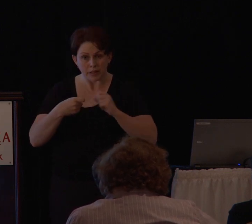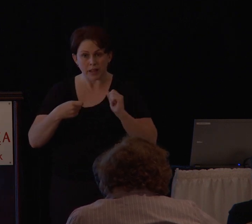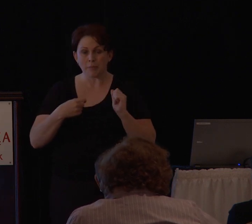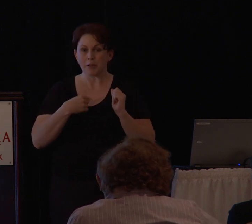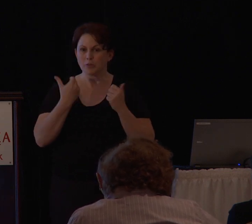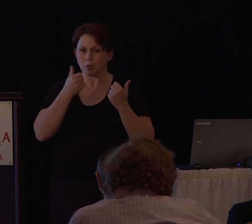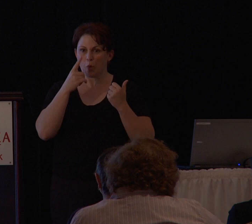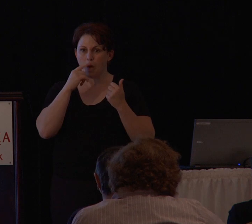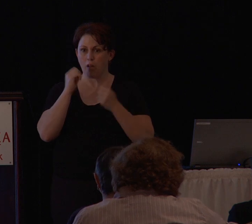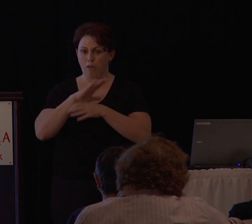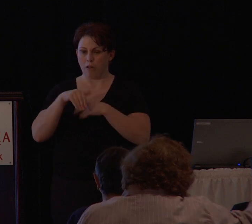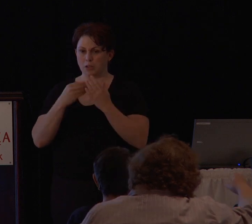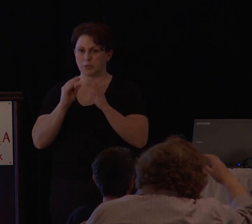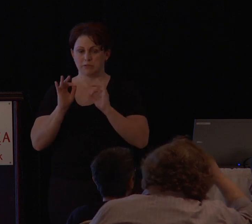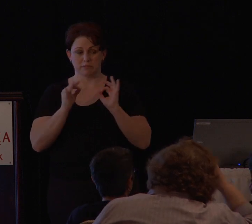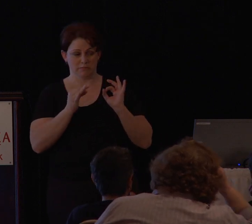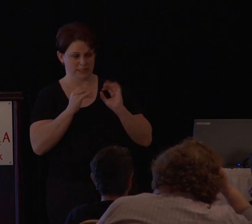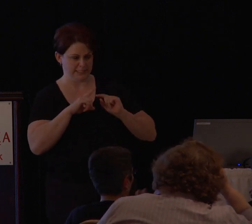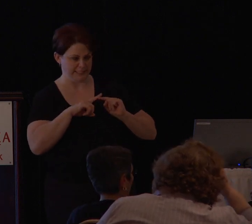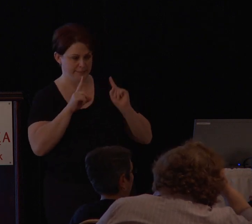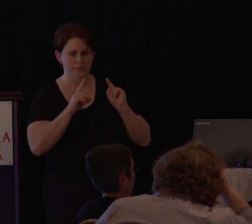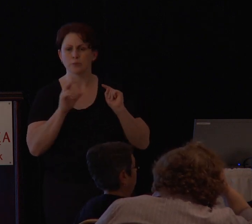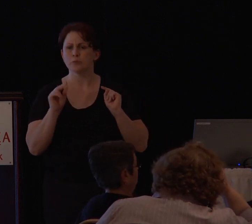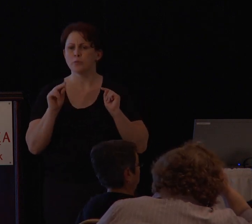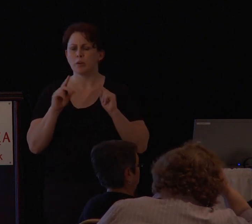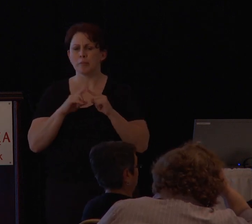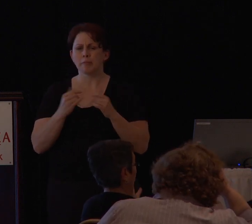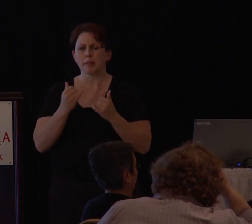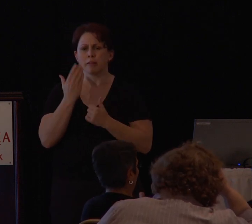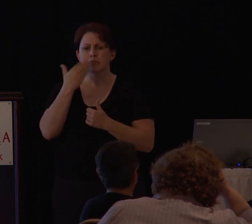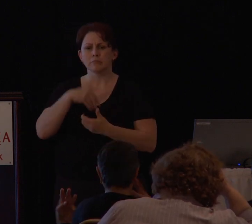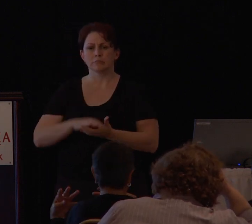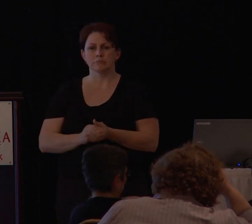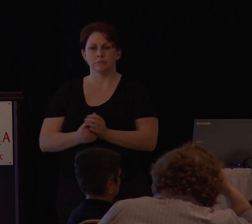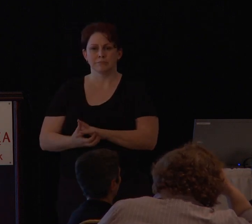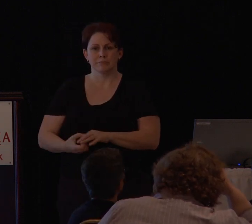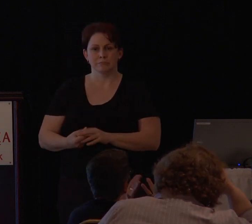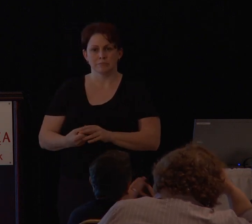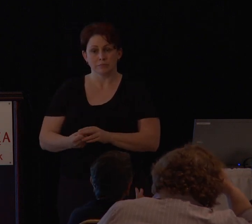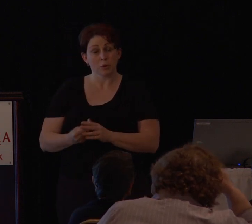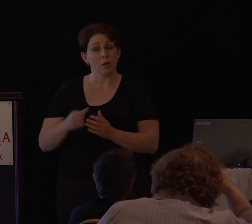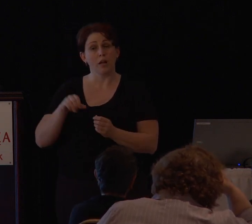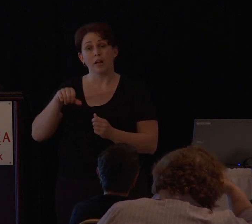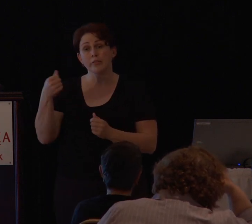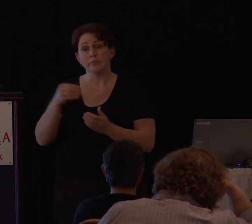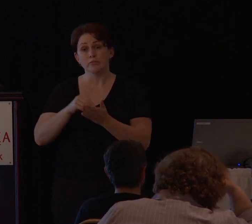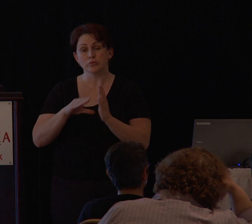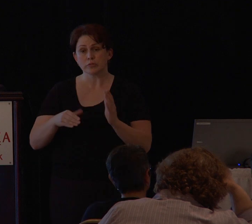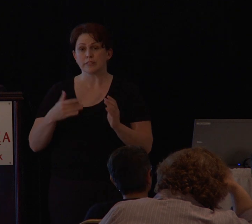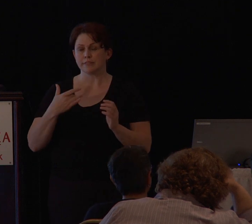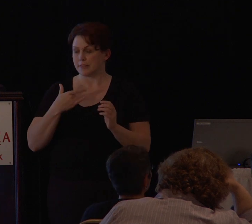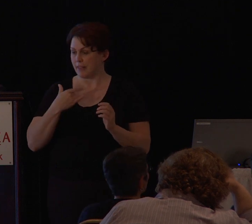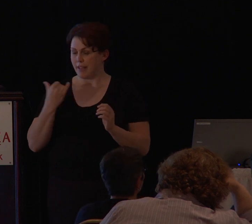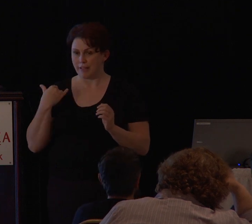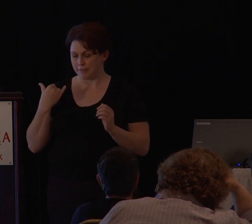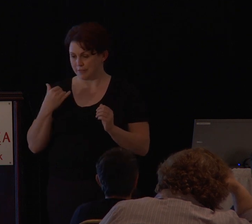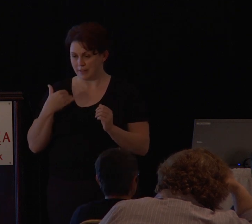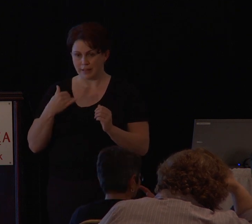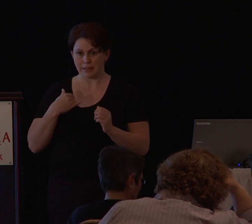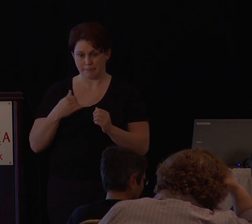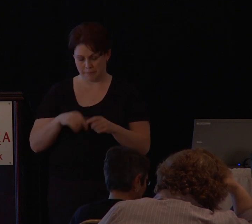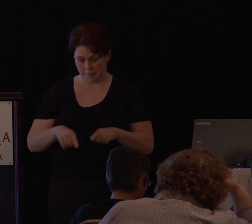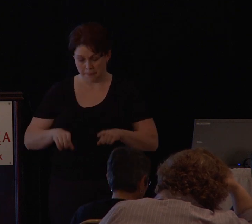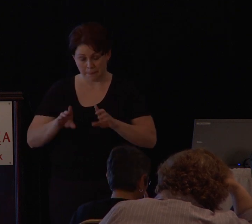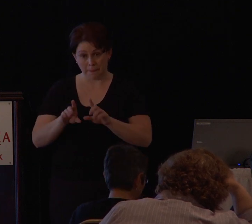them out too much. But I have some students who felt that by putting their feet on an elastic, like behind the